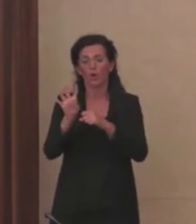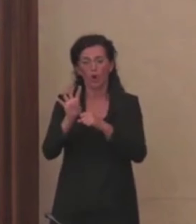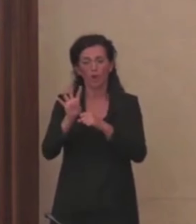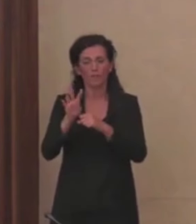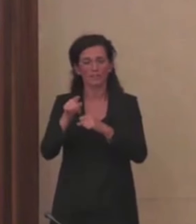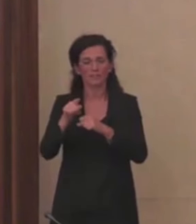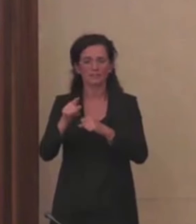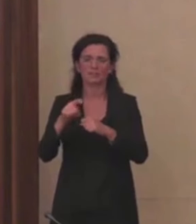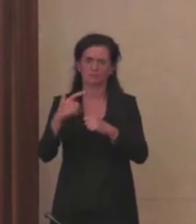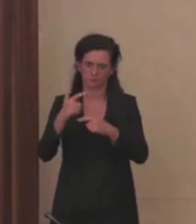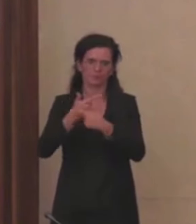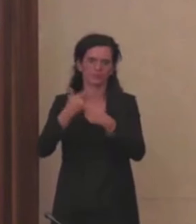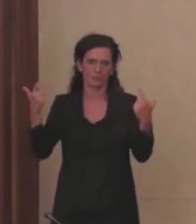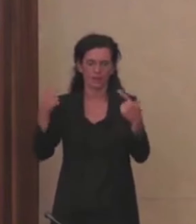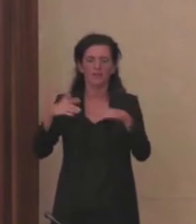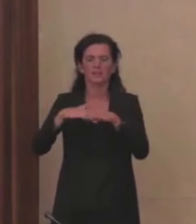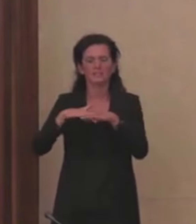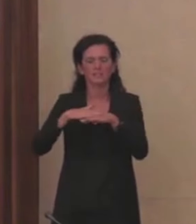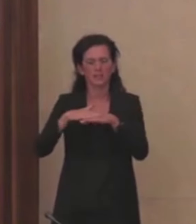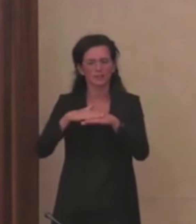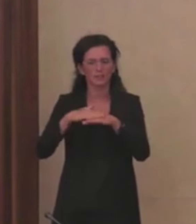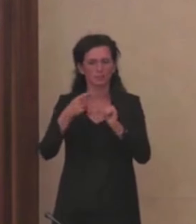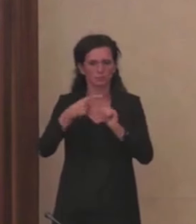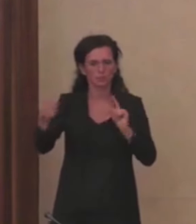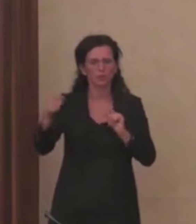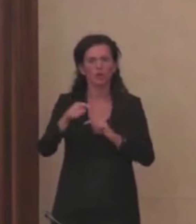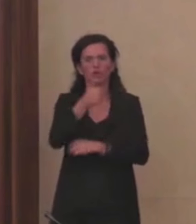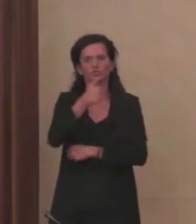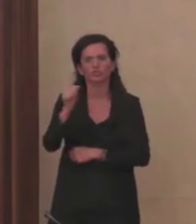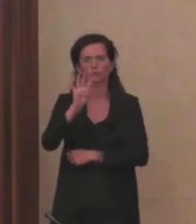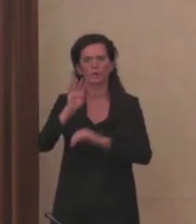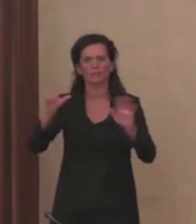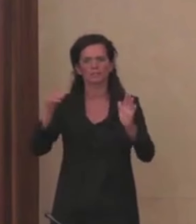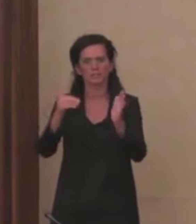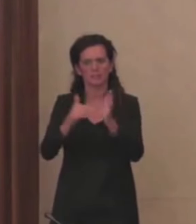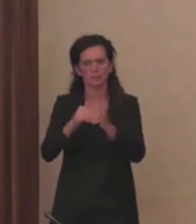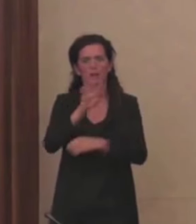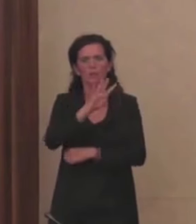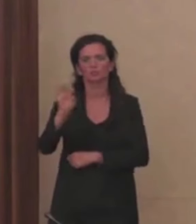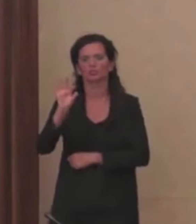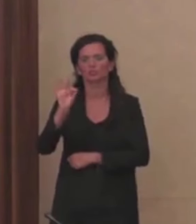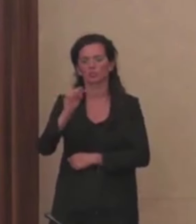With severe COVID with 30 days in the ICU, it's